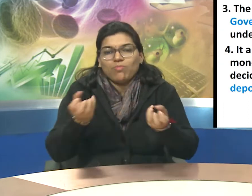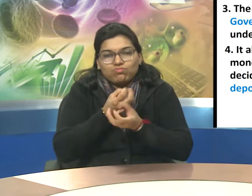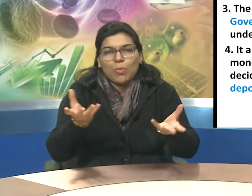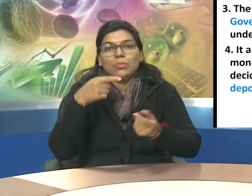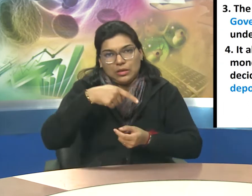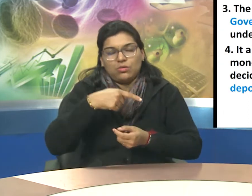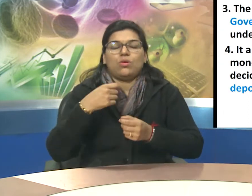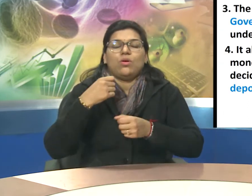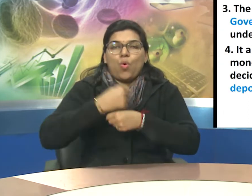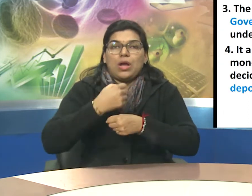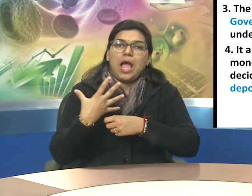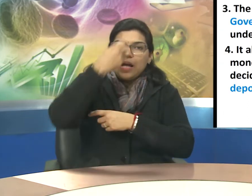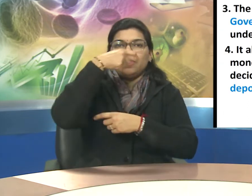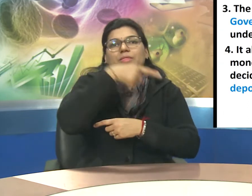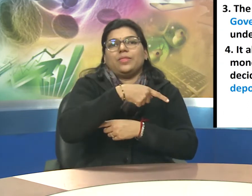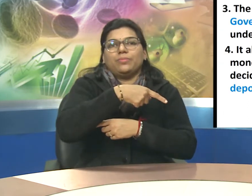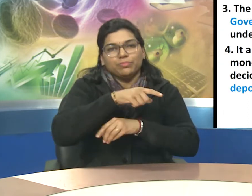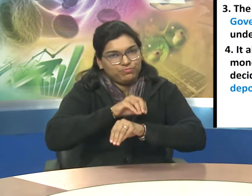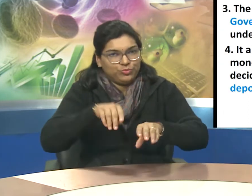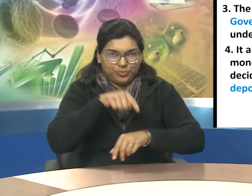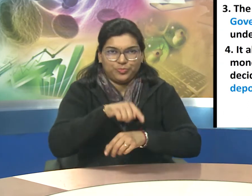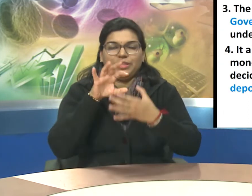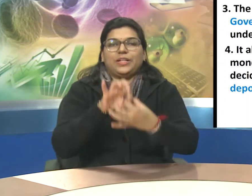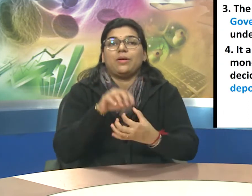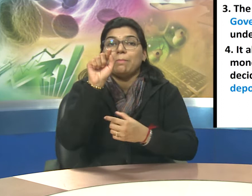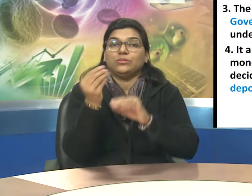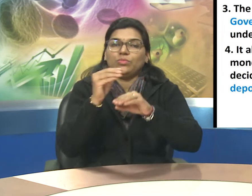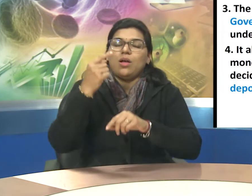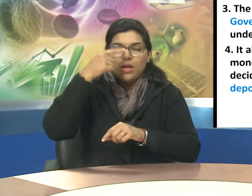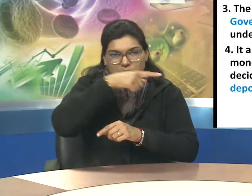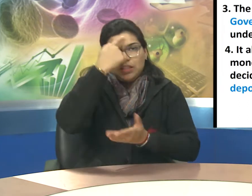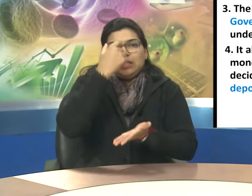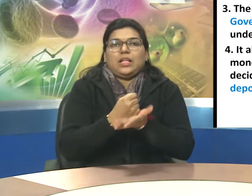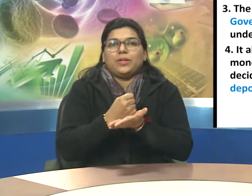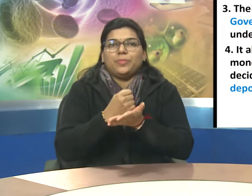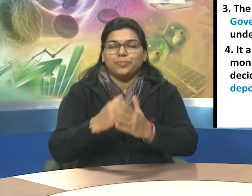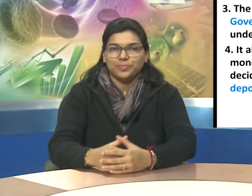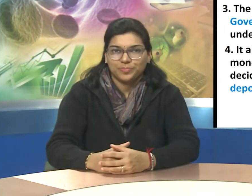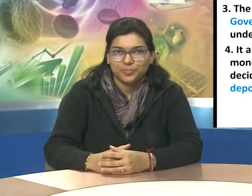for all the bank deposits and for all the bank loans.